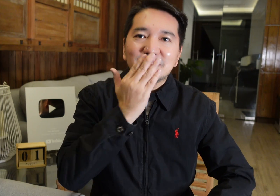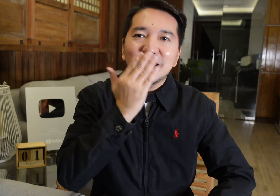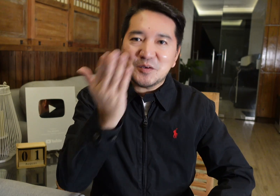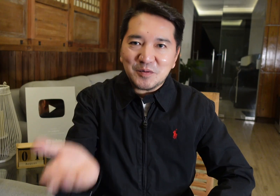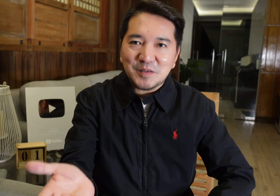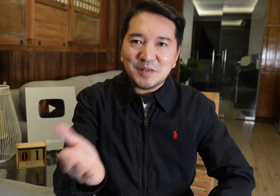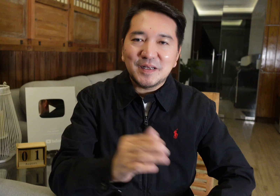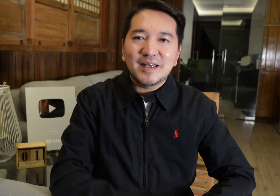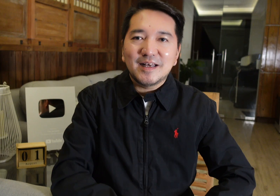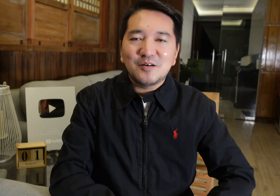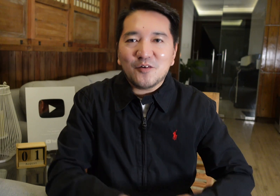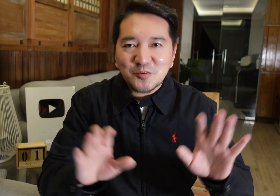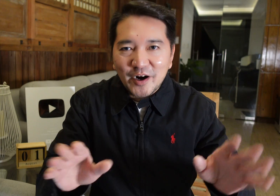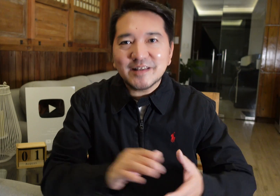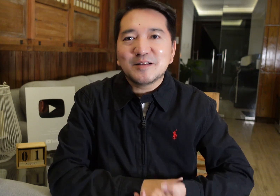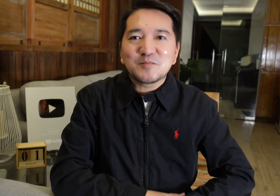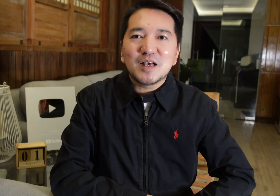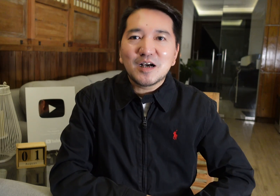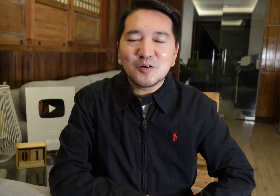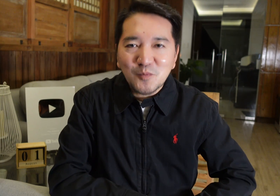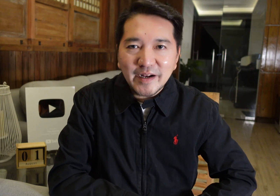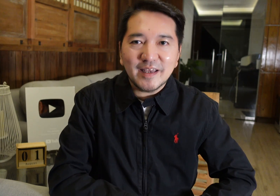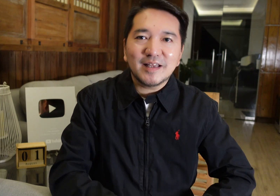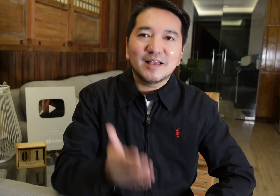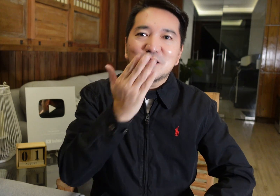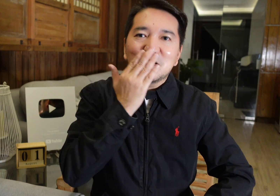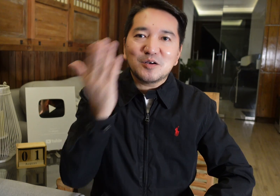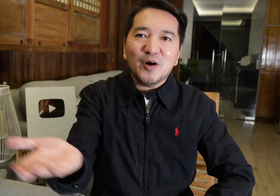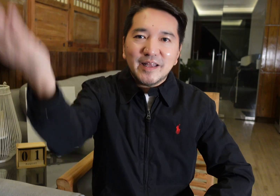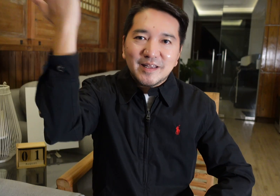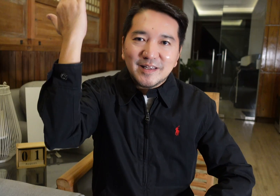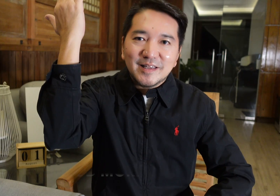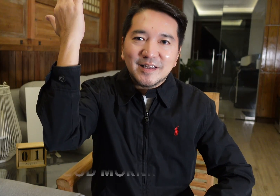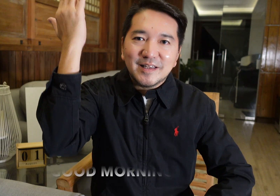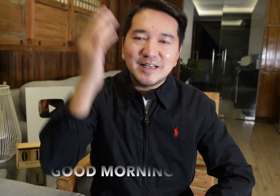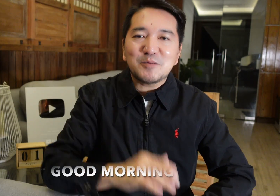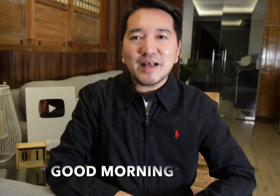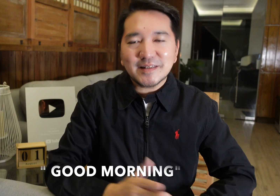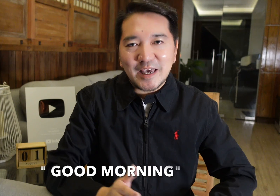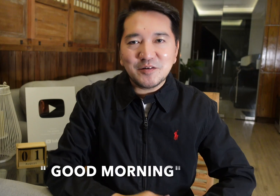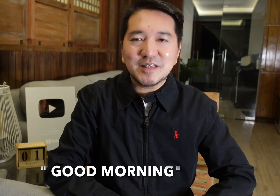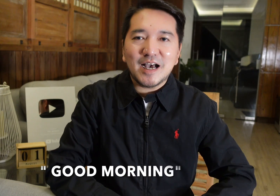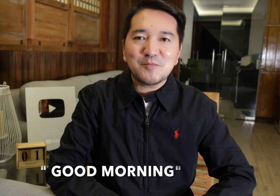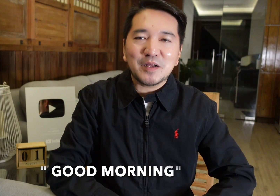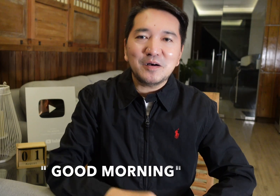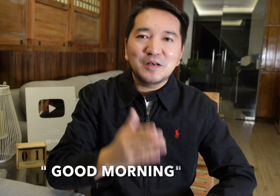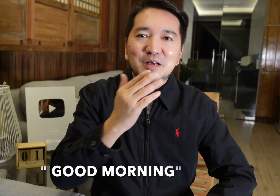Thank you. Fourth word, good morning. Good morning. So parang thank you din siya. Pero, you